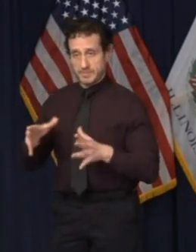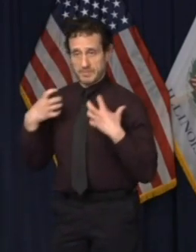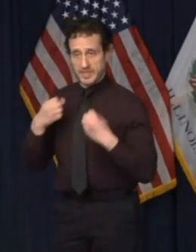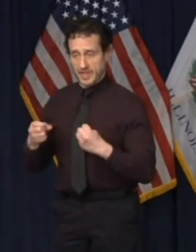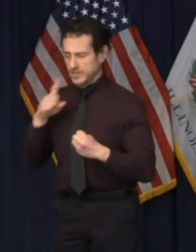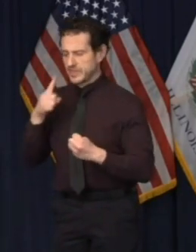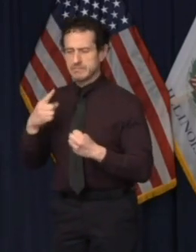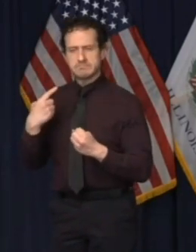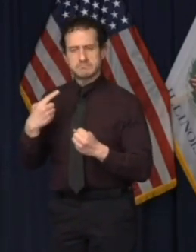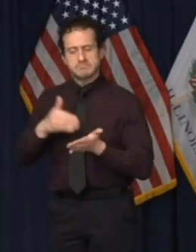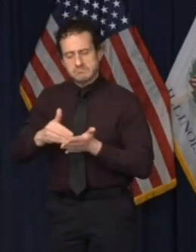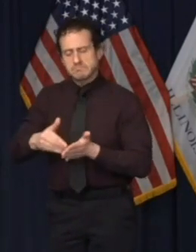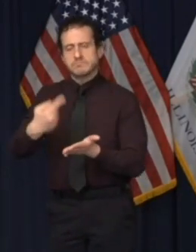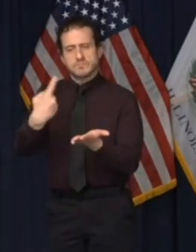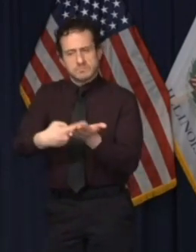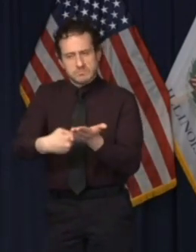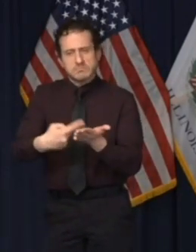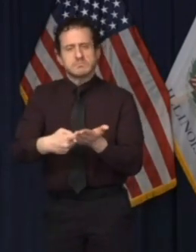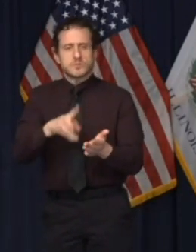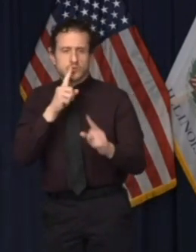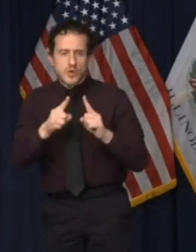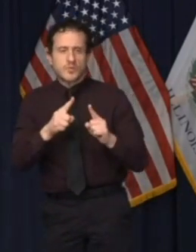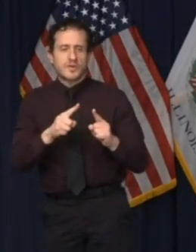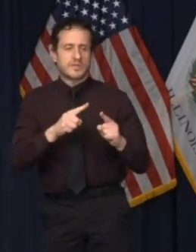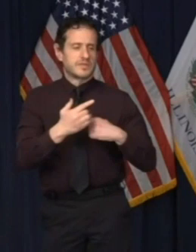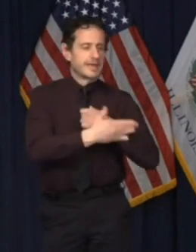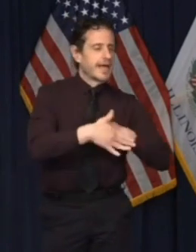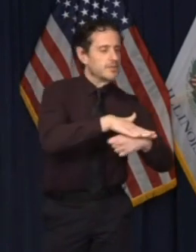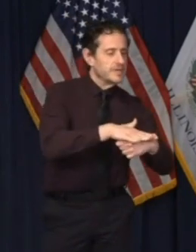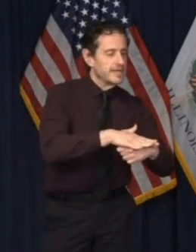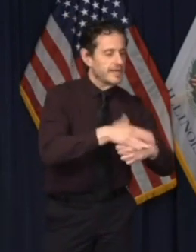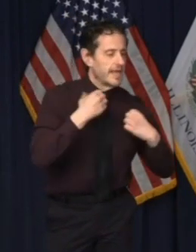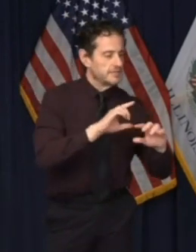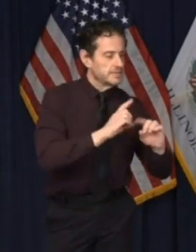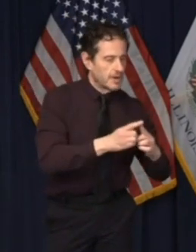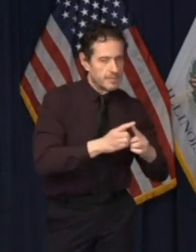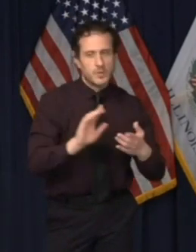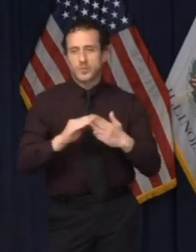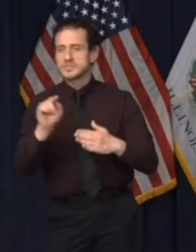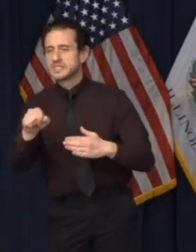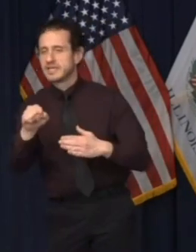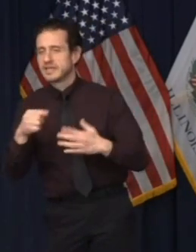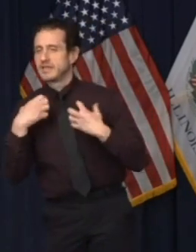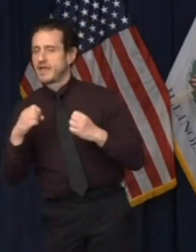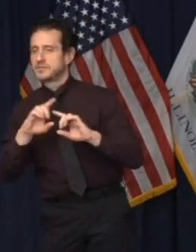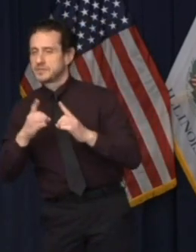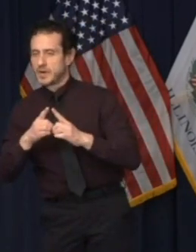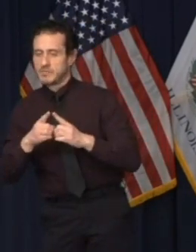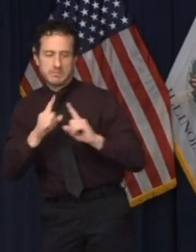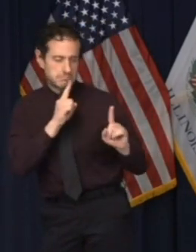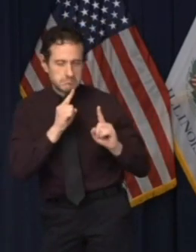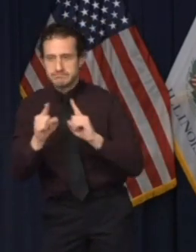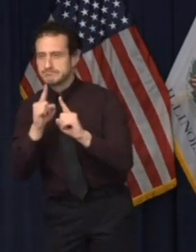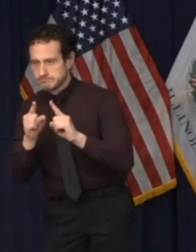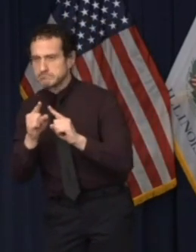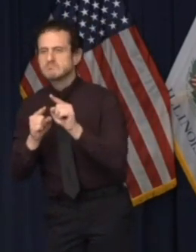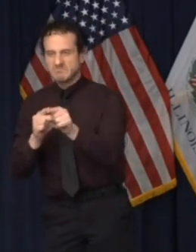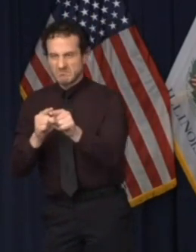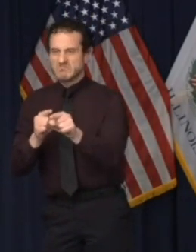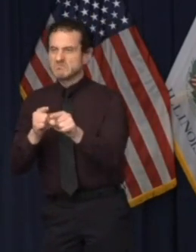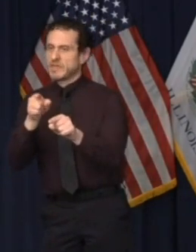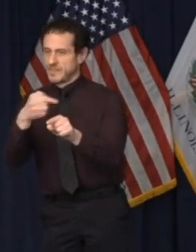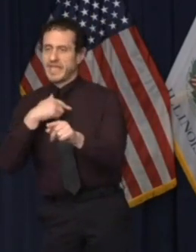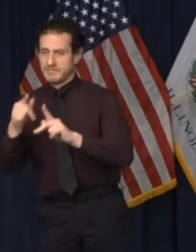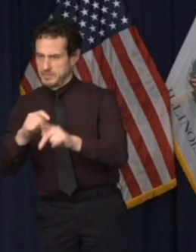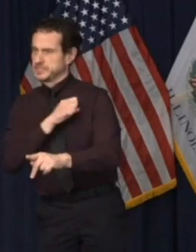local county and city health departments who can then be deployed to facilities in their regions as well.